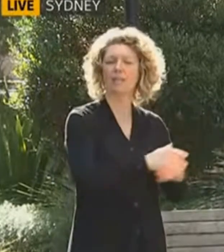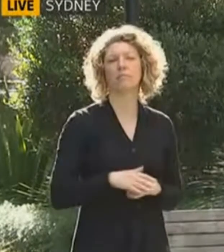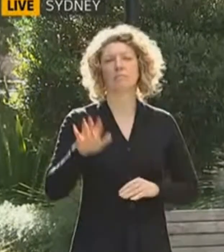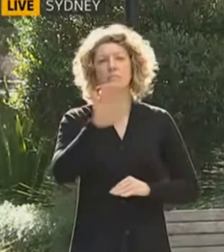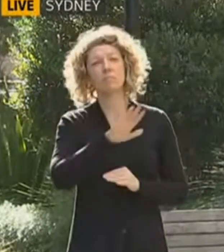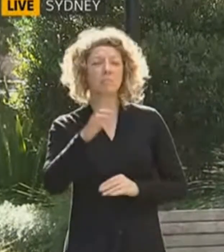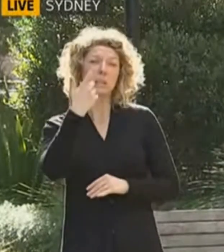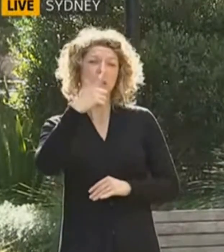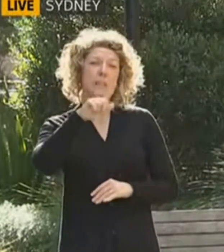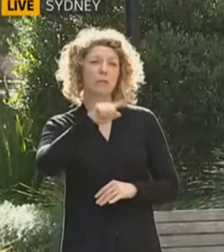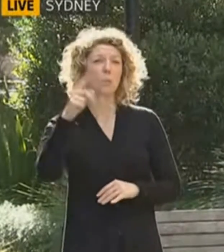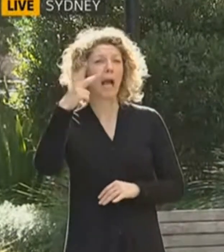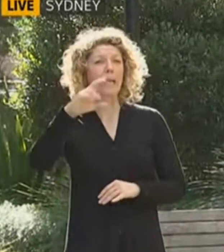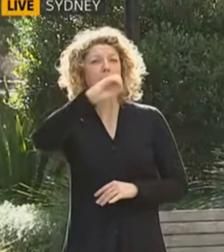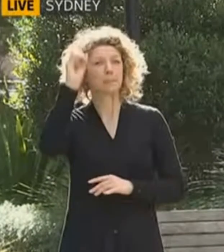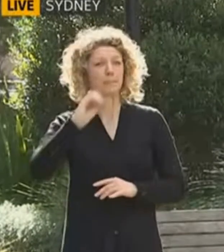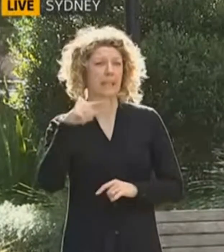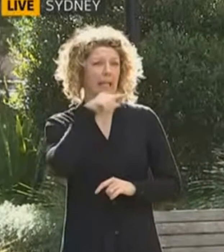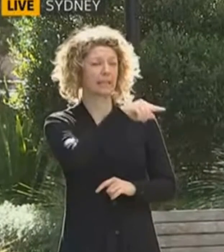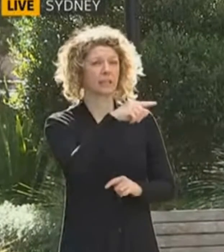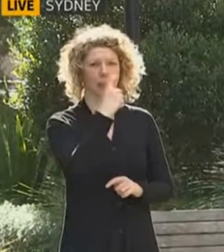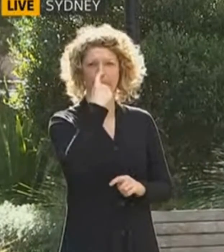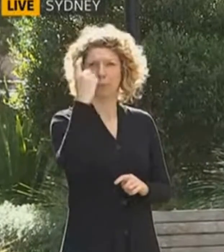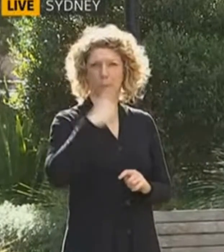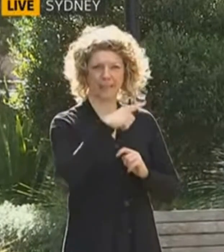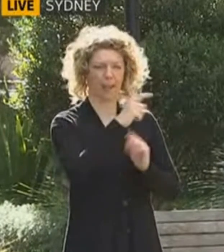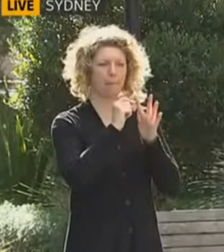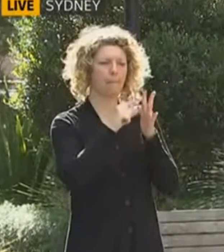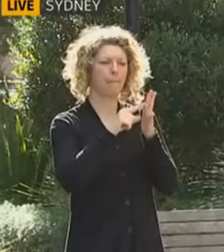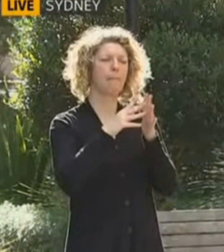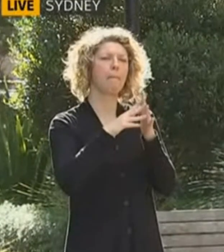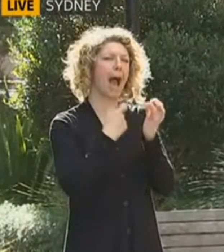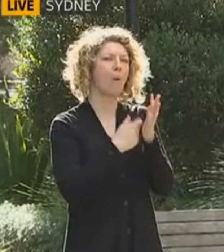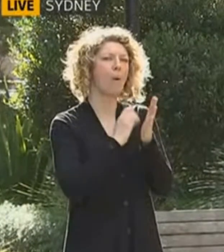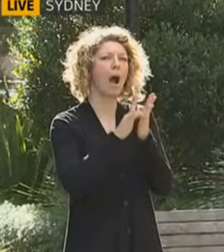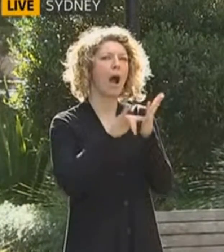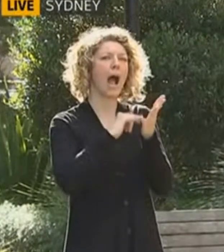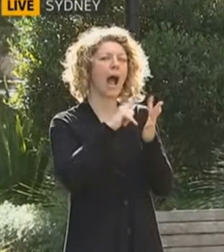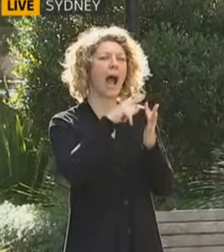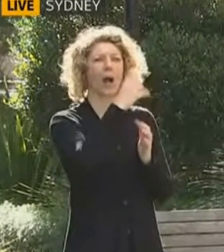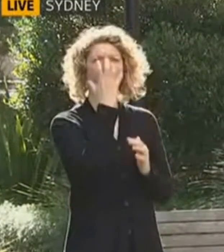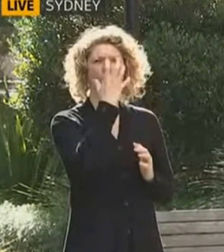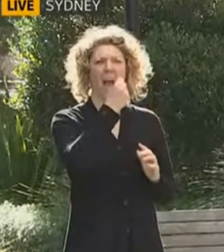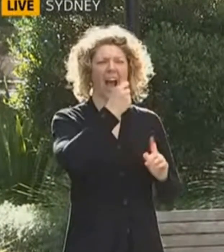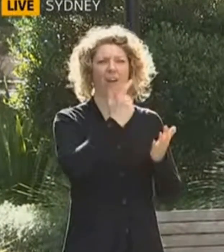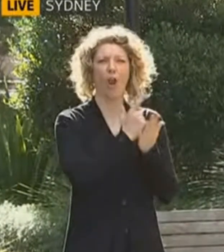70 and 80% of what the powerhouse has is always actually back of house